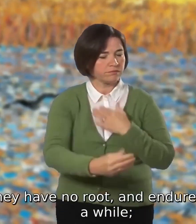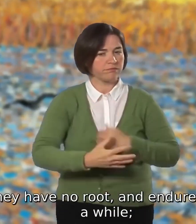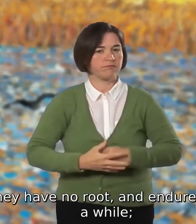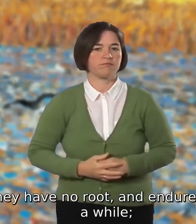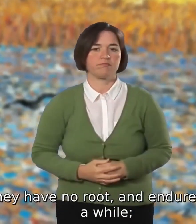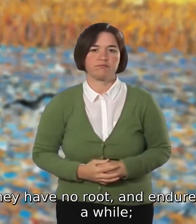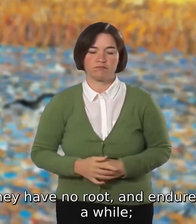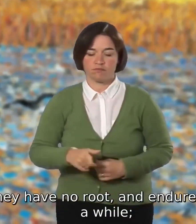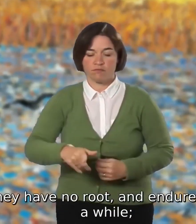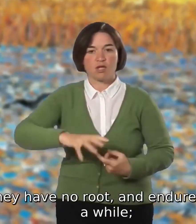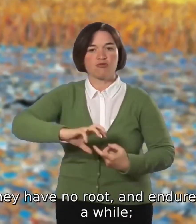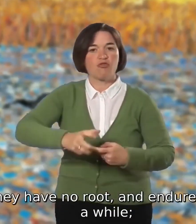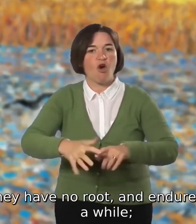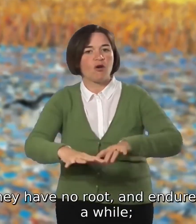and endure only for a while.